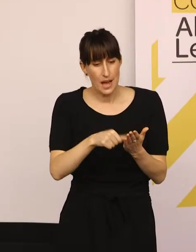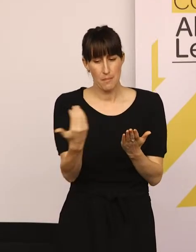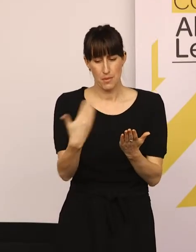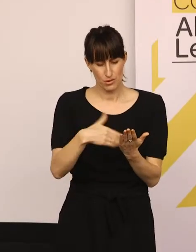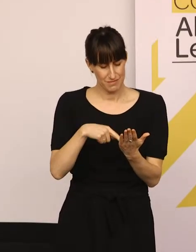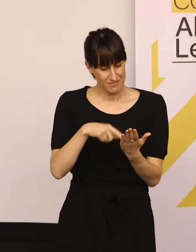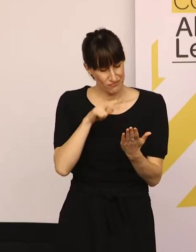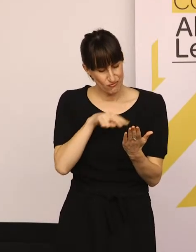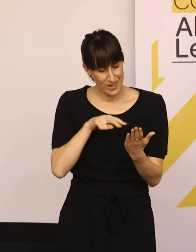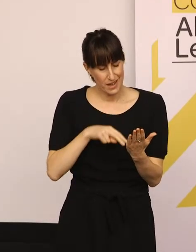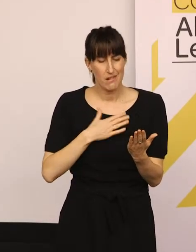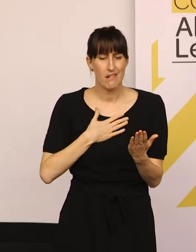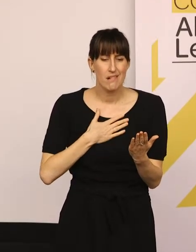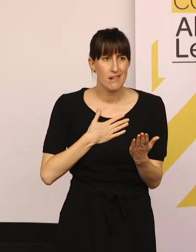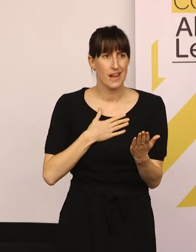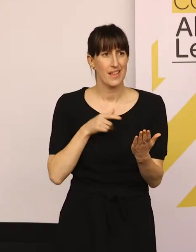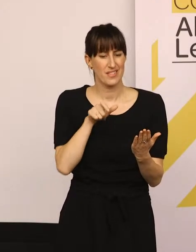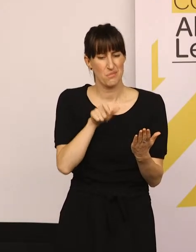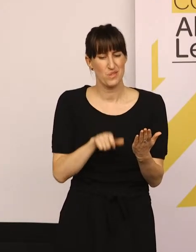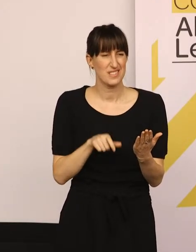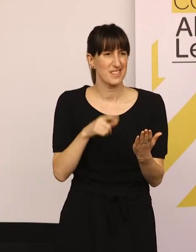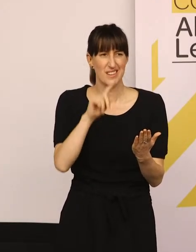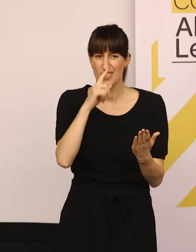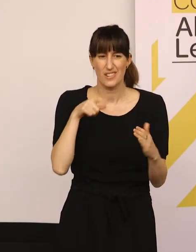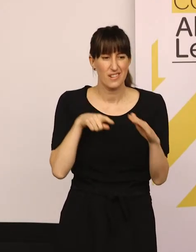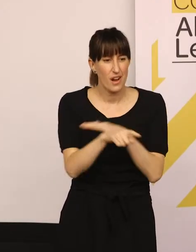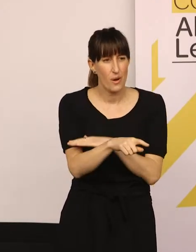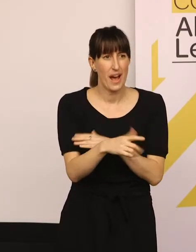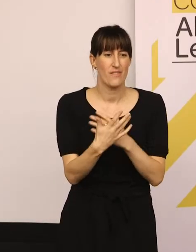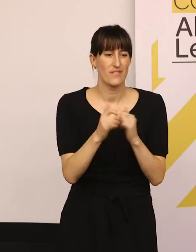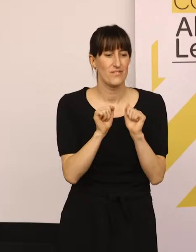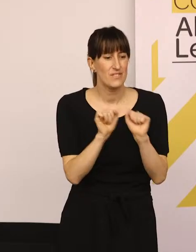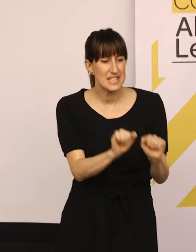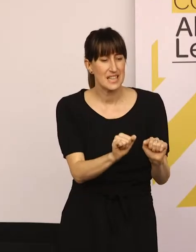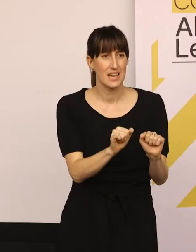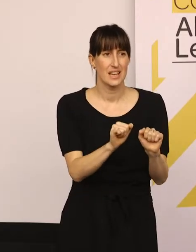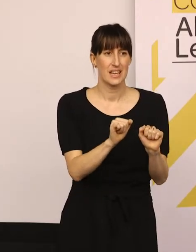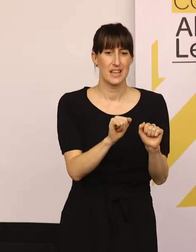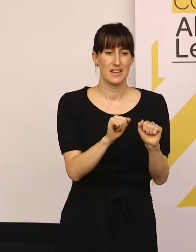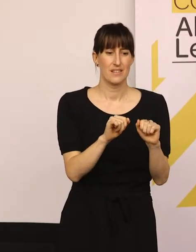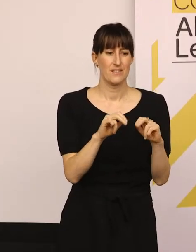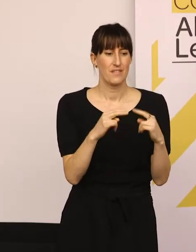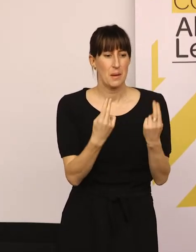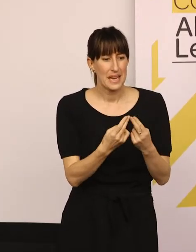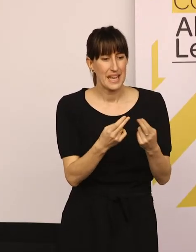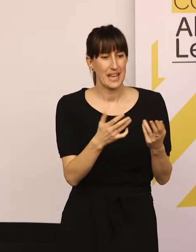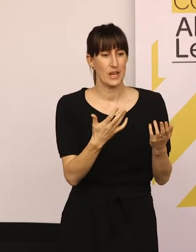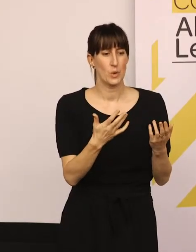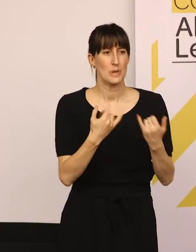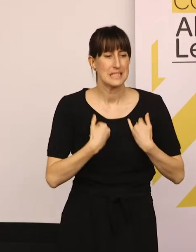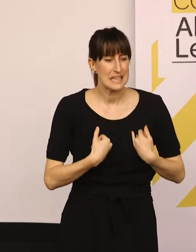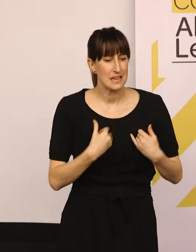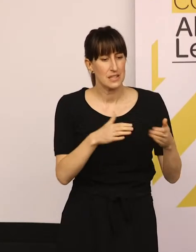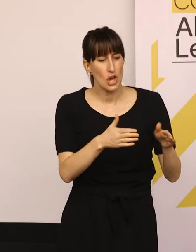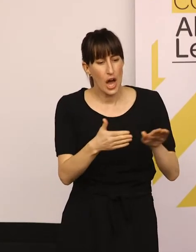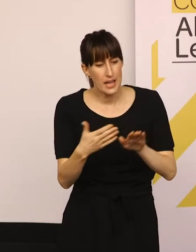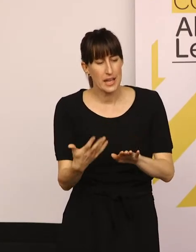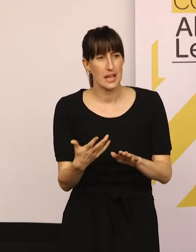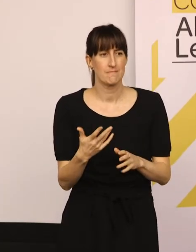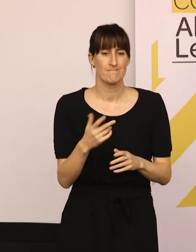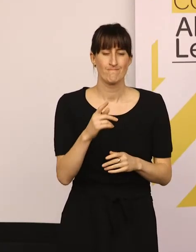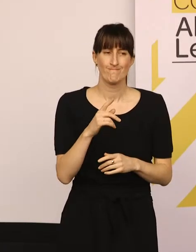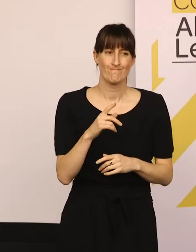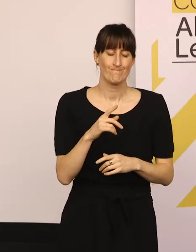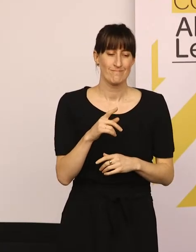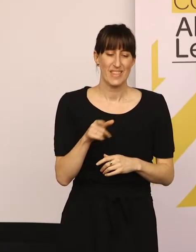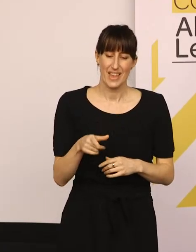attend to funeral arrangements. And each of those stories is, in a way, heartbreaking. We know people